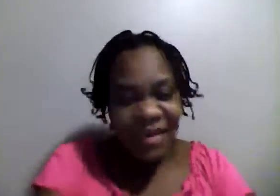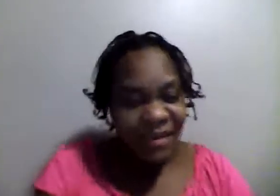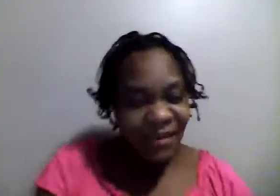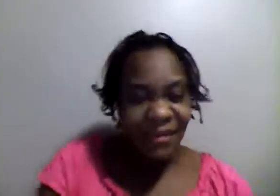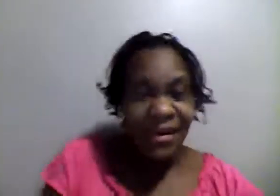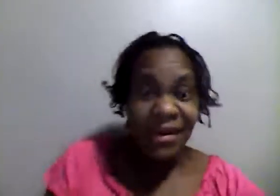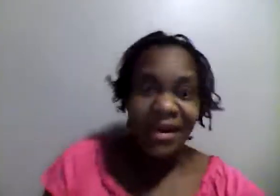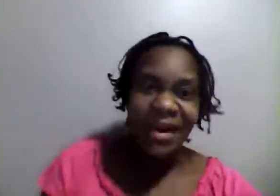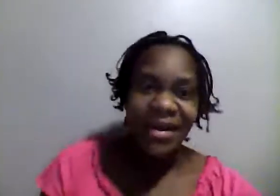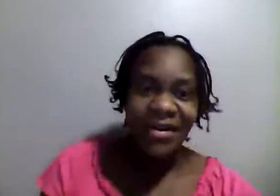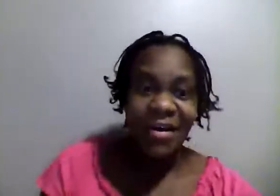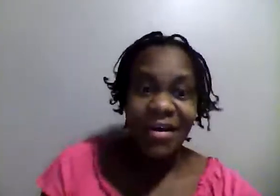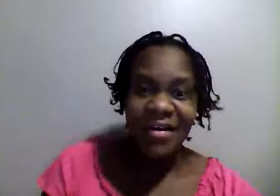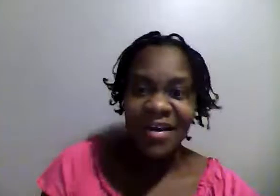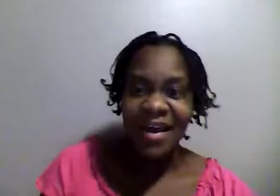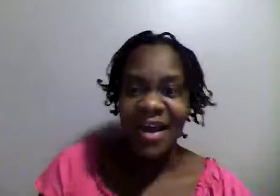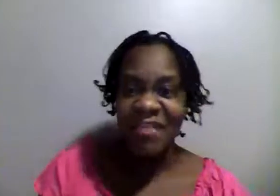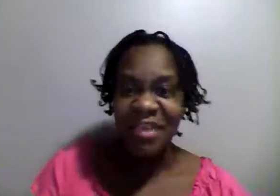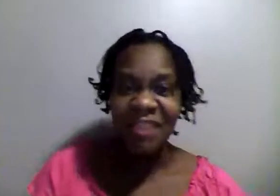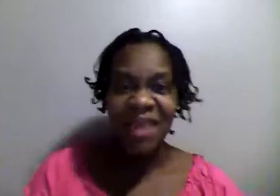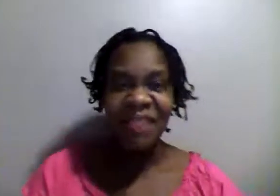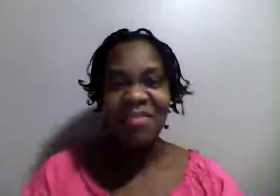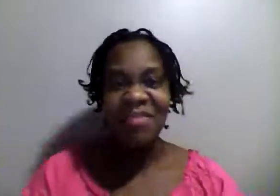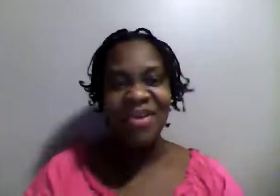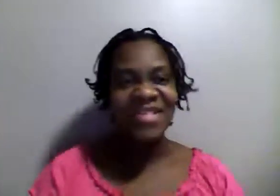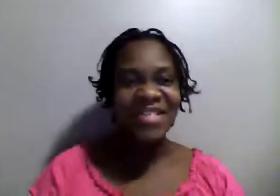Yeah, I had it hard. I had it really bad with the bugs this year.